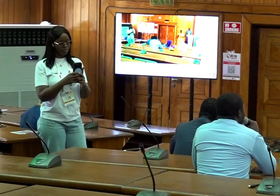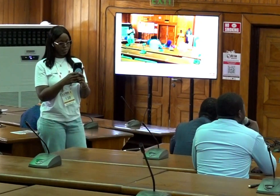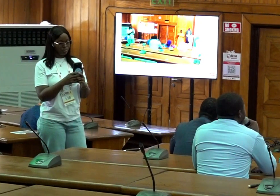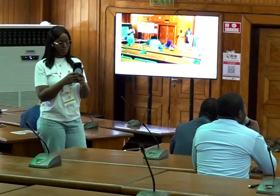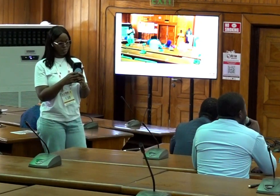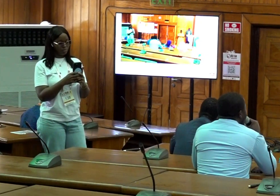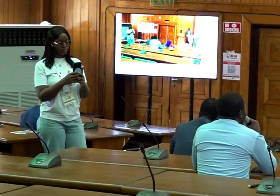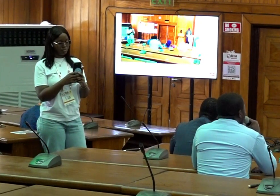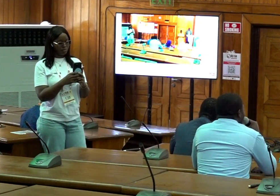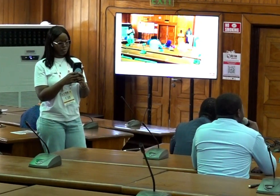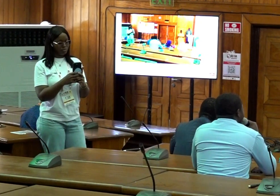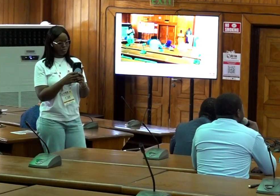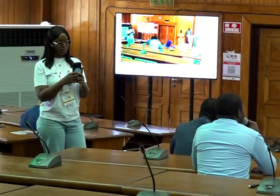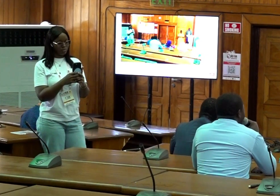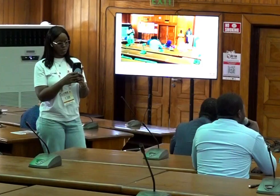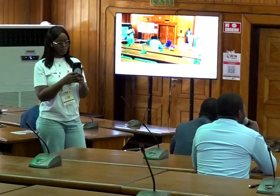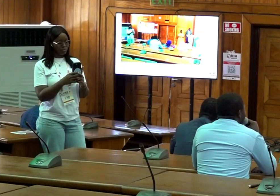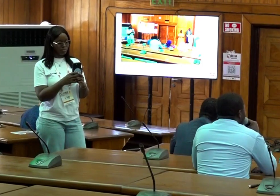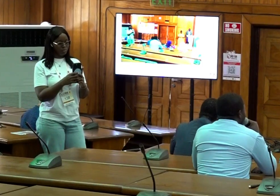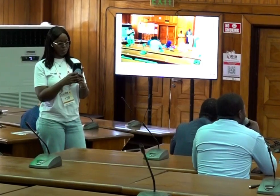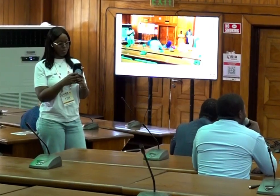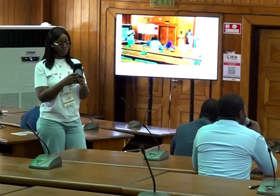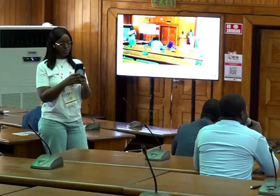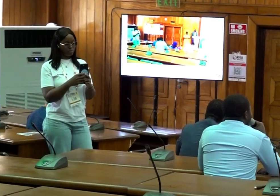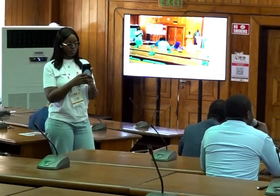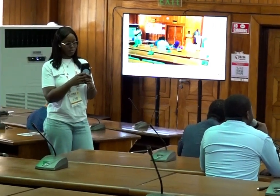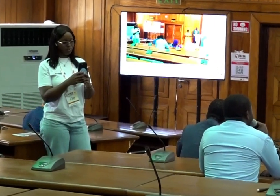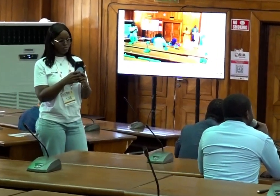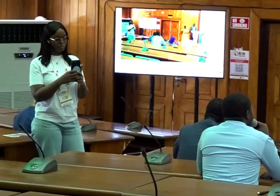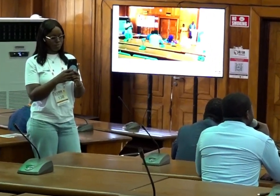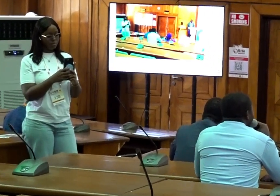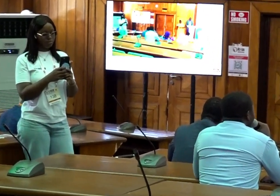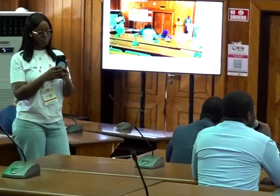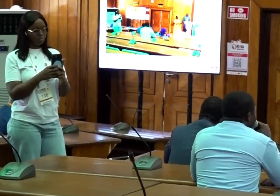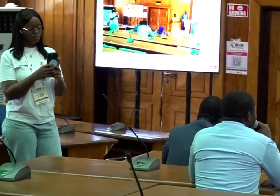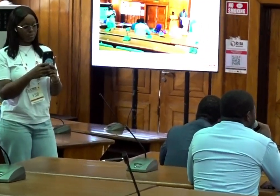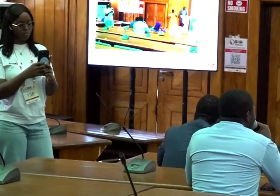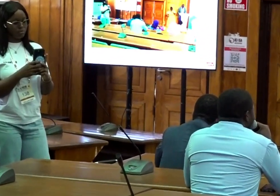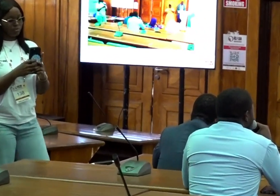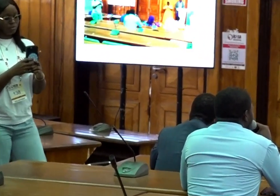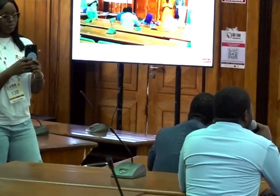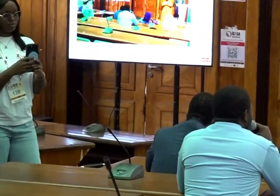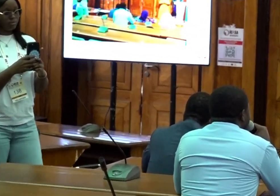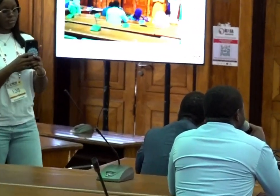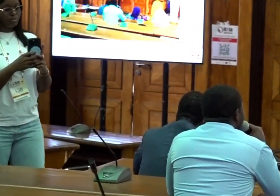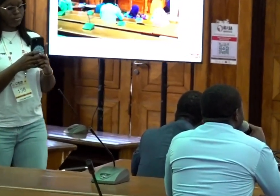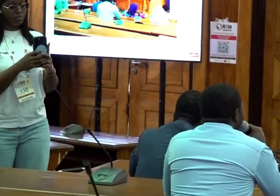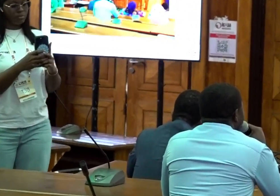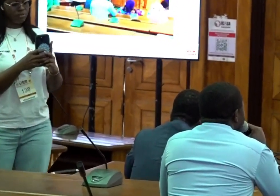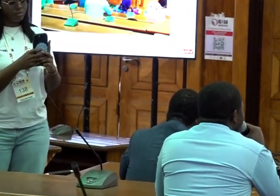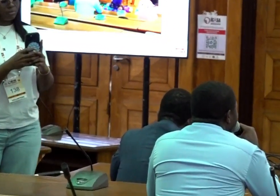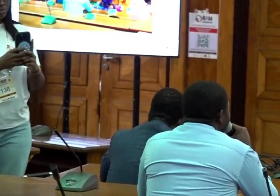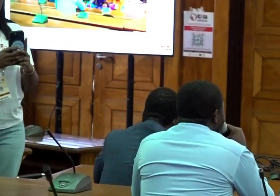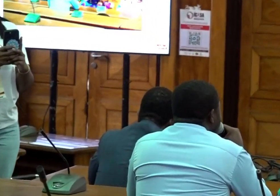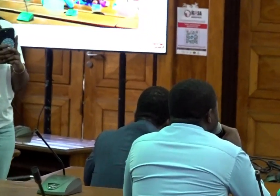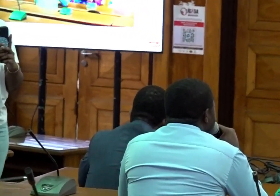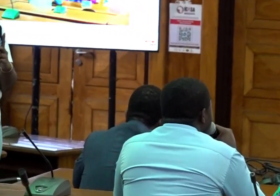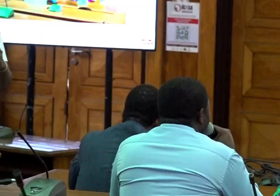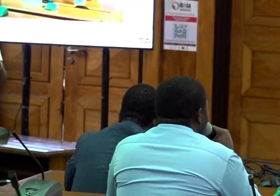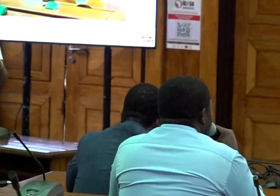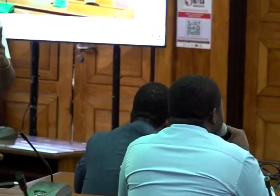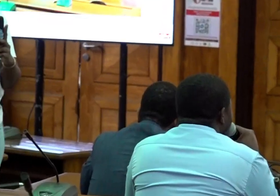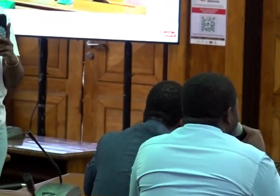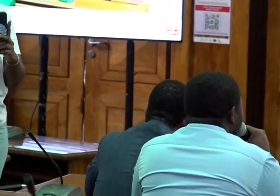were there any additional underlying medical conditions, for example, like